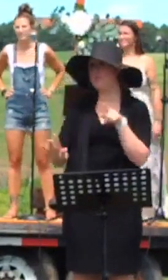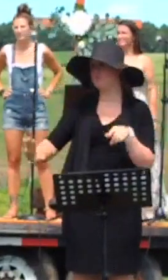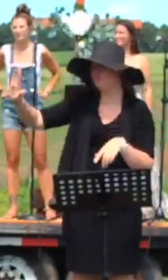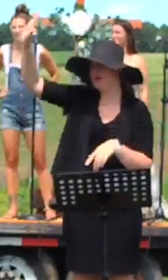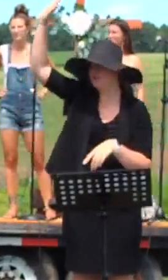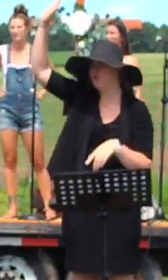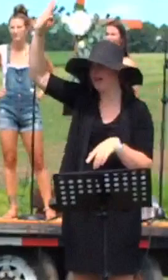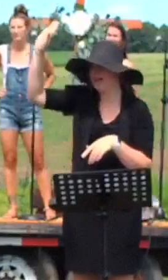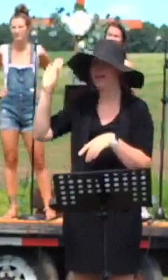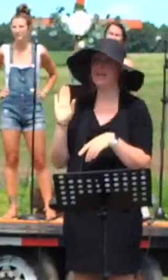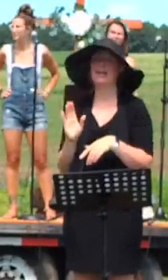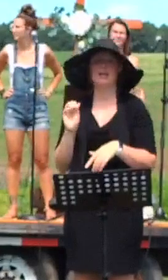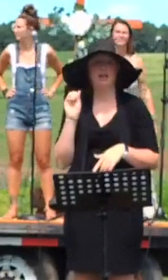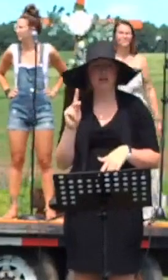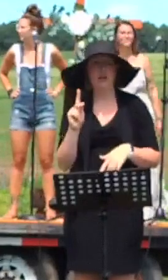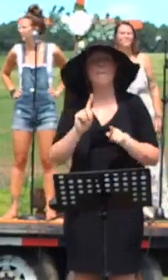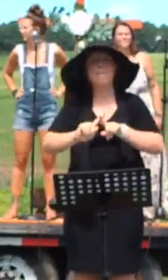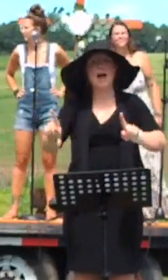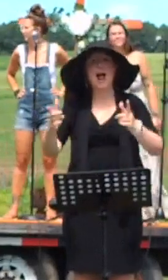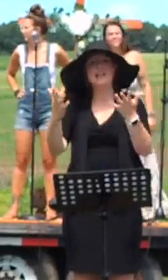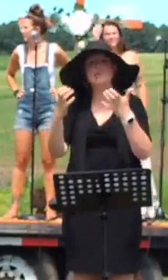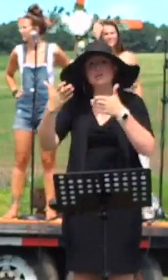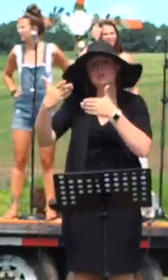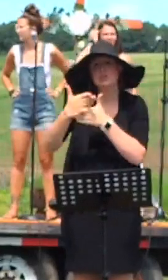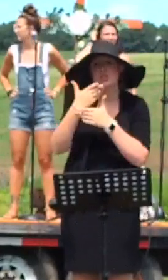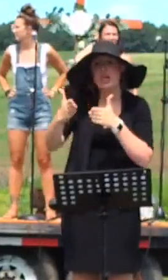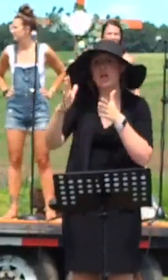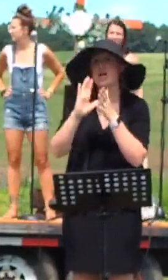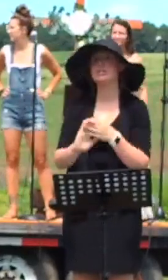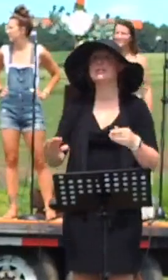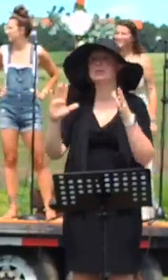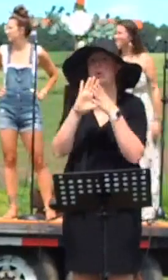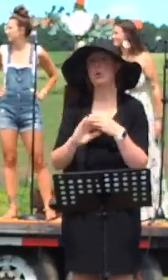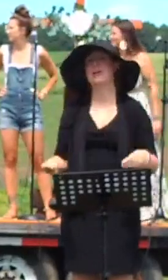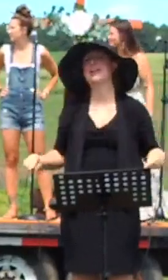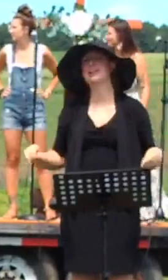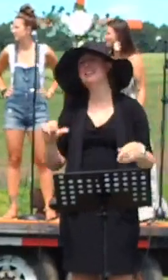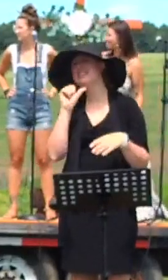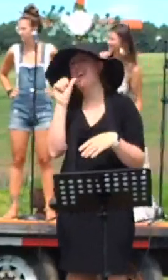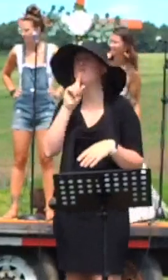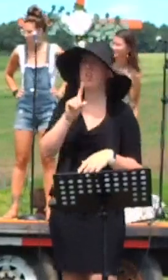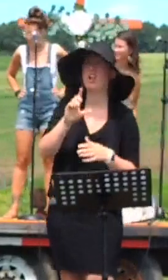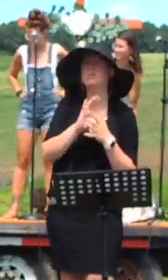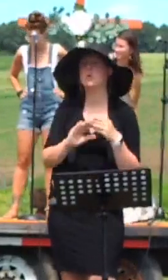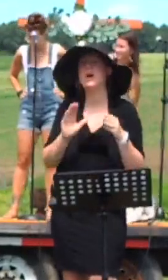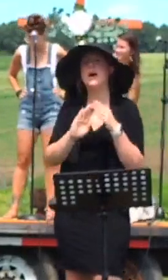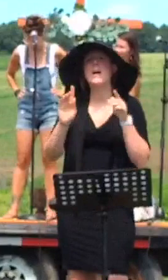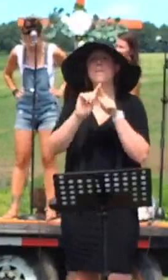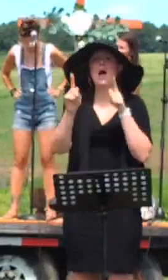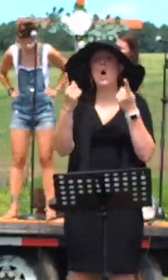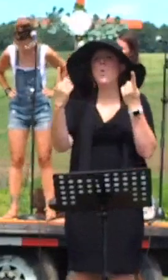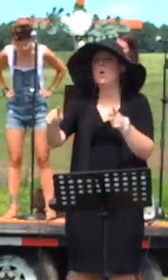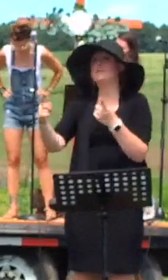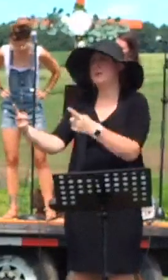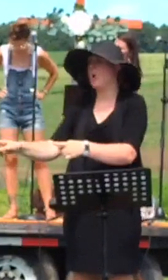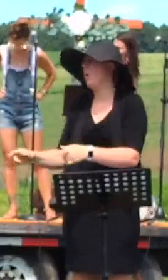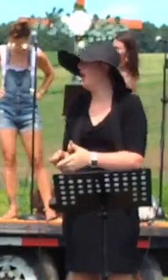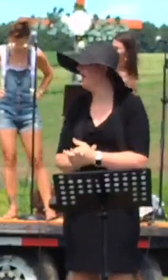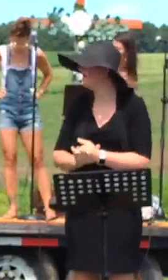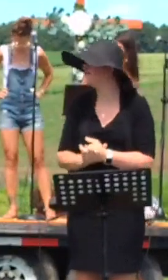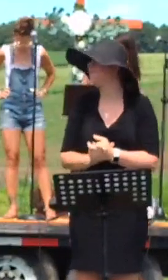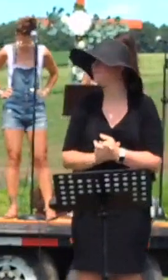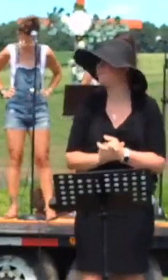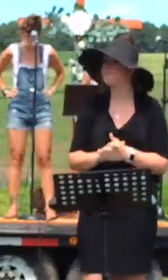you. But I just wanted to share a story, or not a story, but what's been going on. You